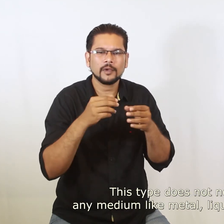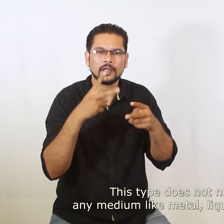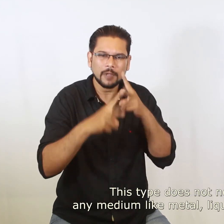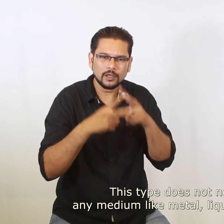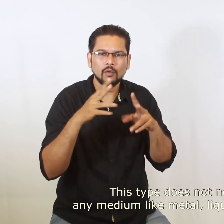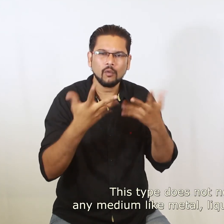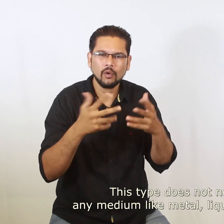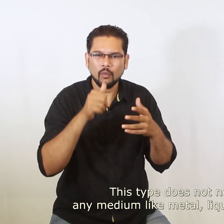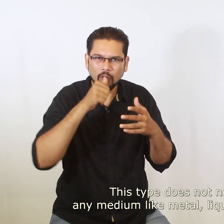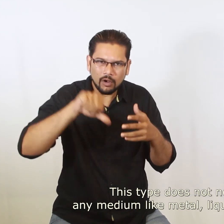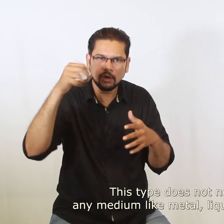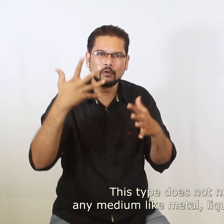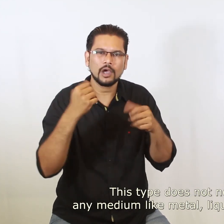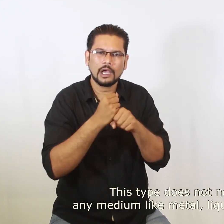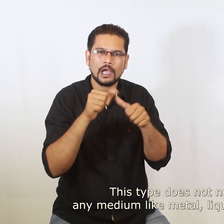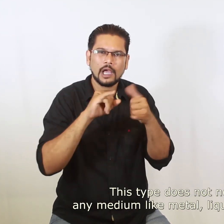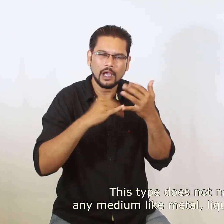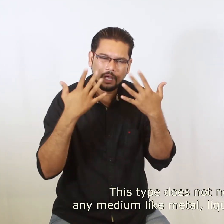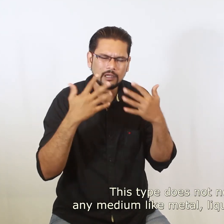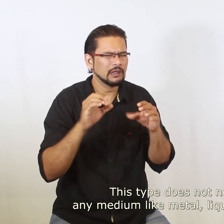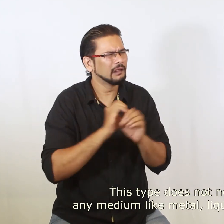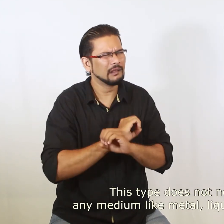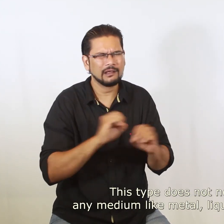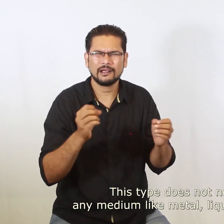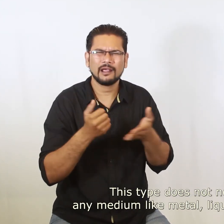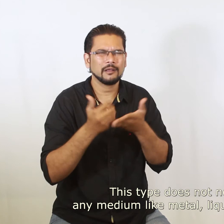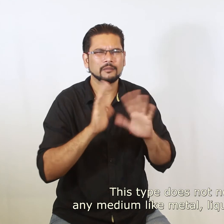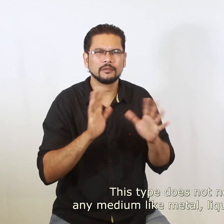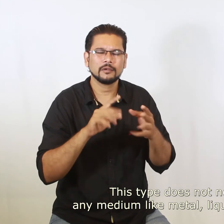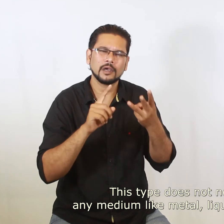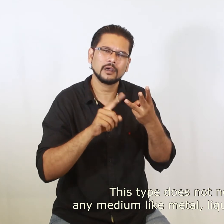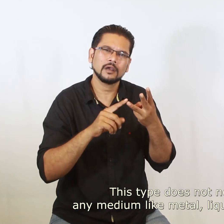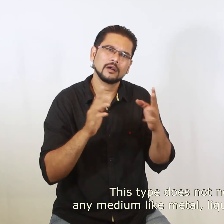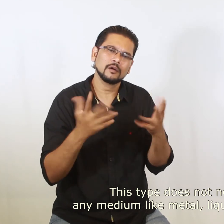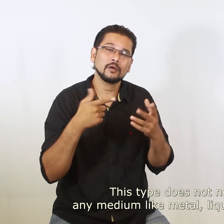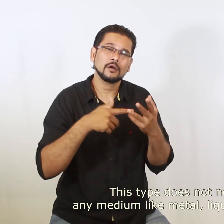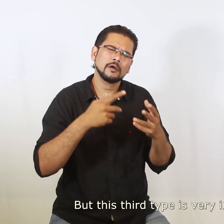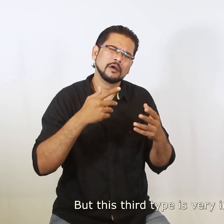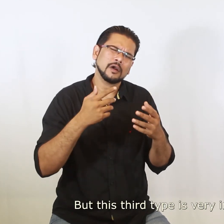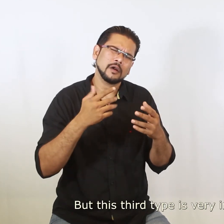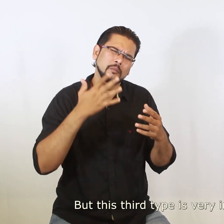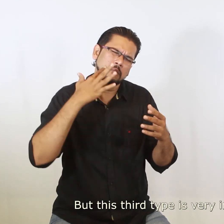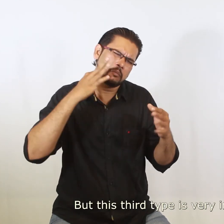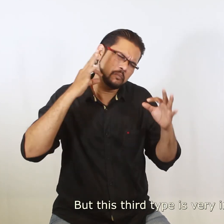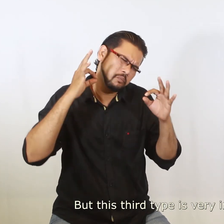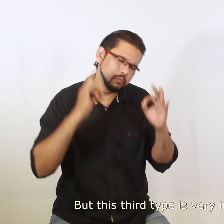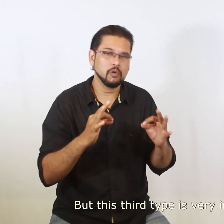need any medium like metal, liquid or gas. But this third type is very